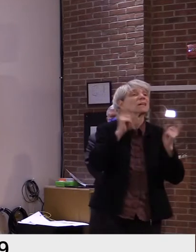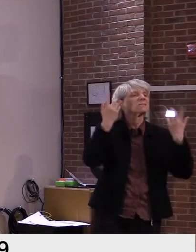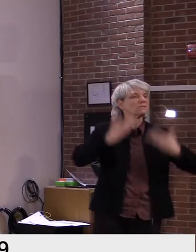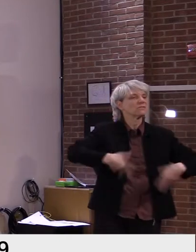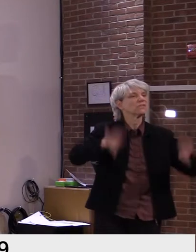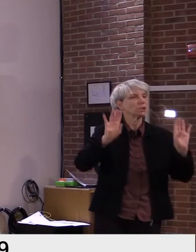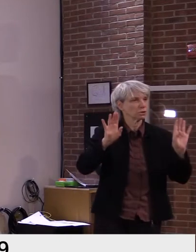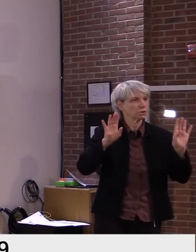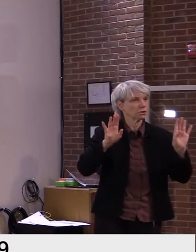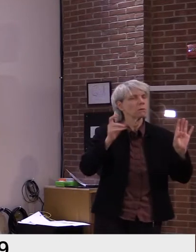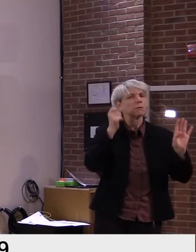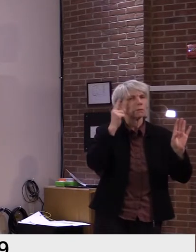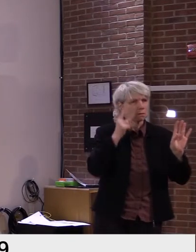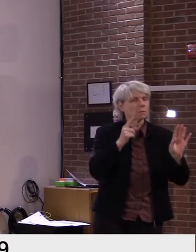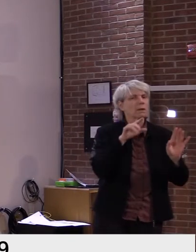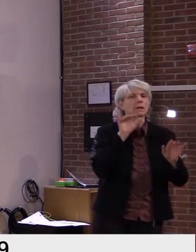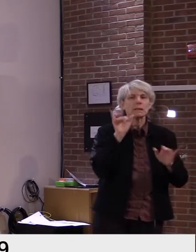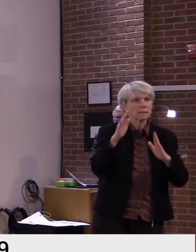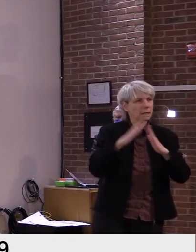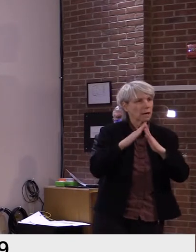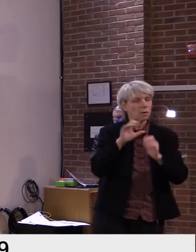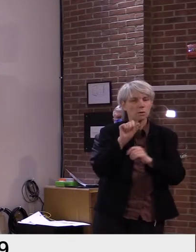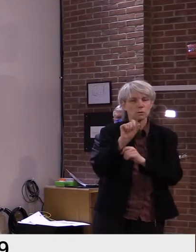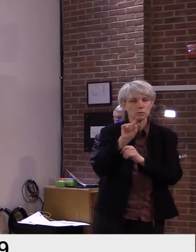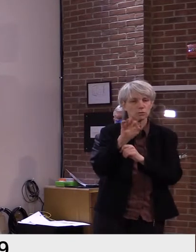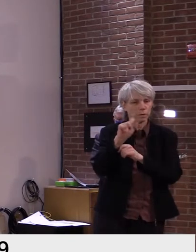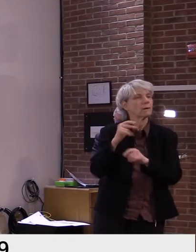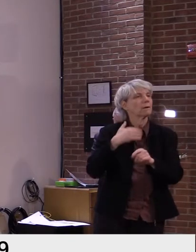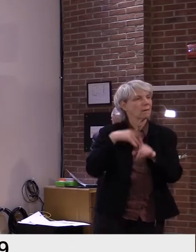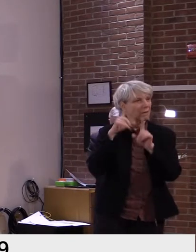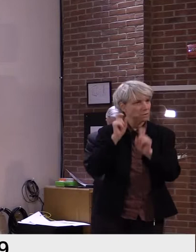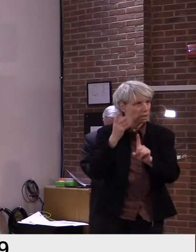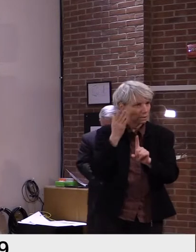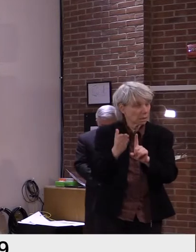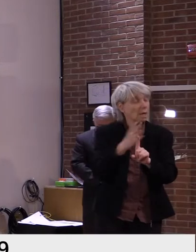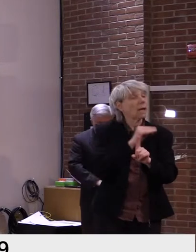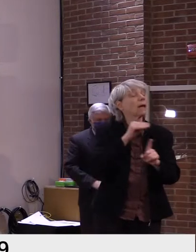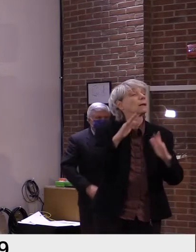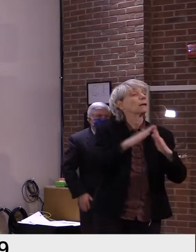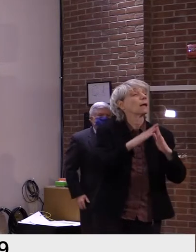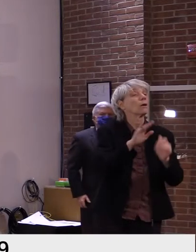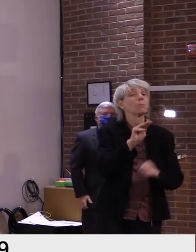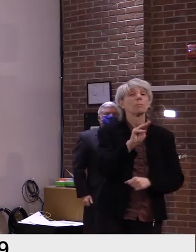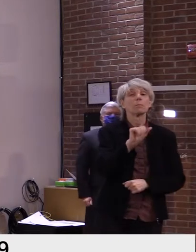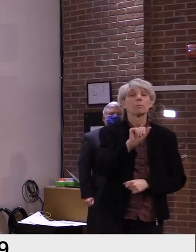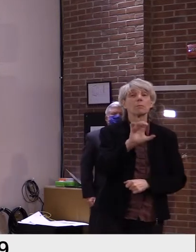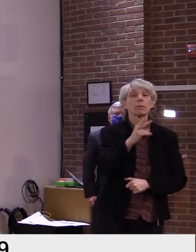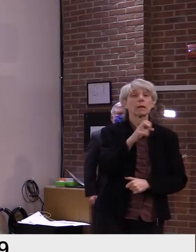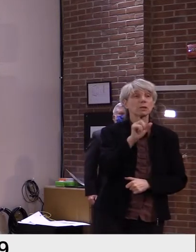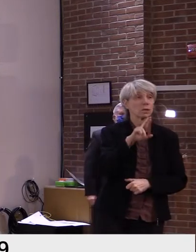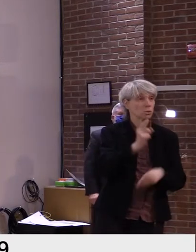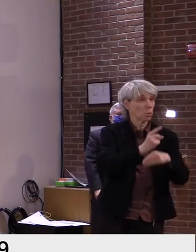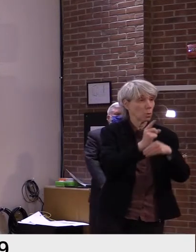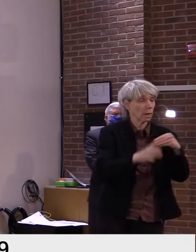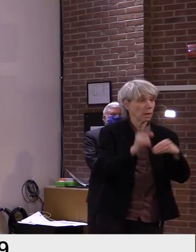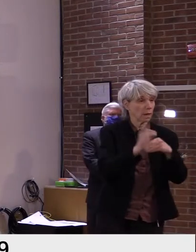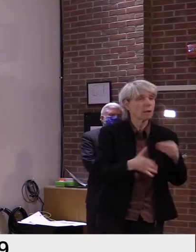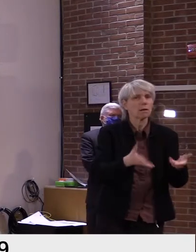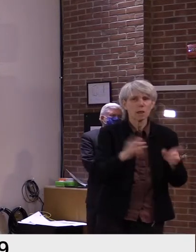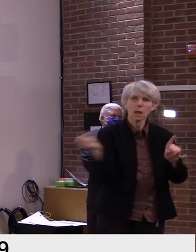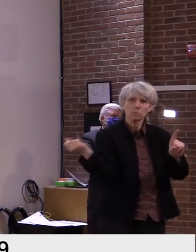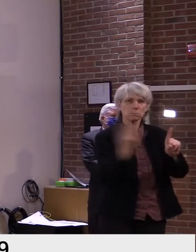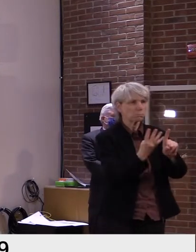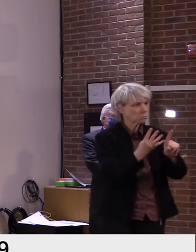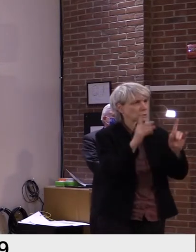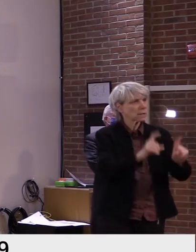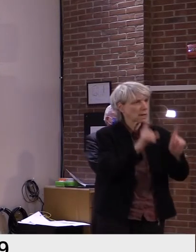regular testing available in Stratton and on the weekend in Manchester, and have been glad to see the increased numbers in Bennington